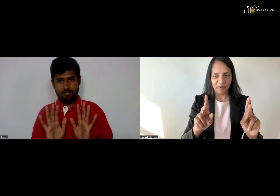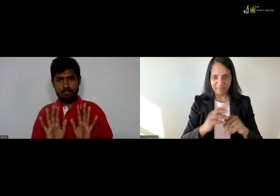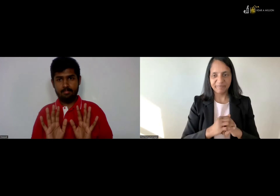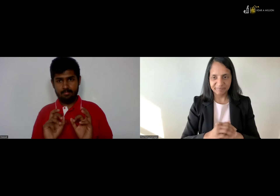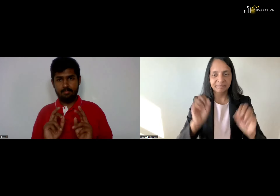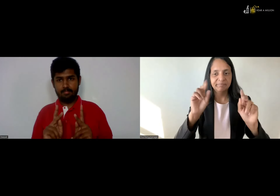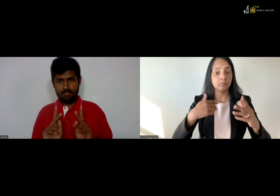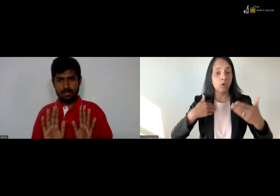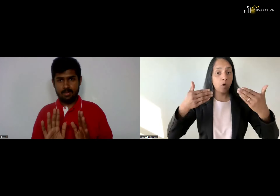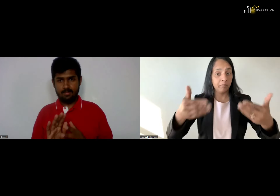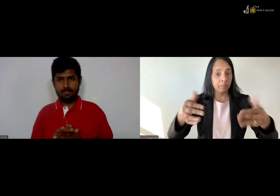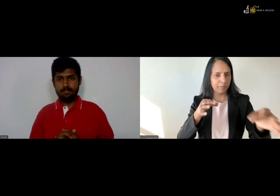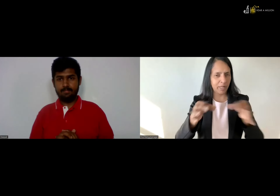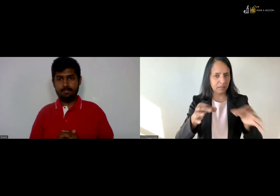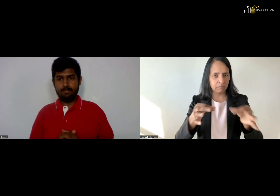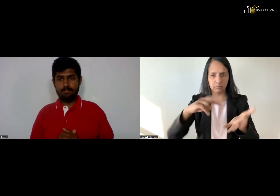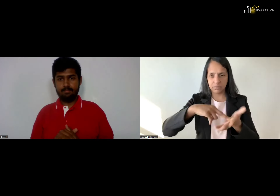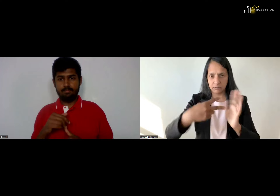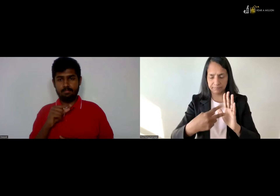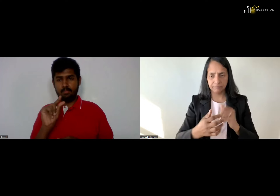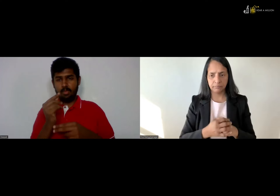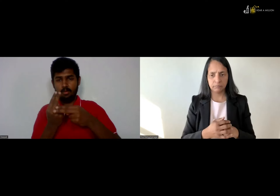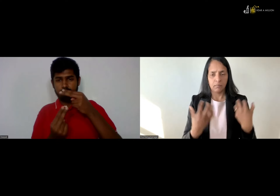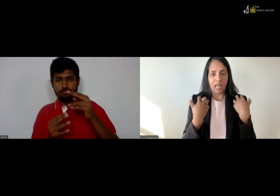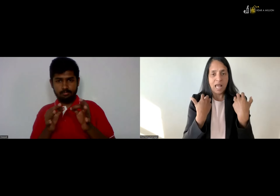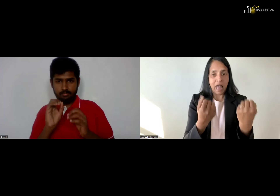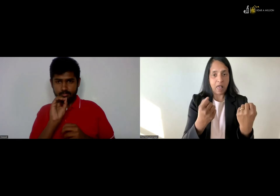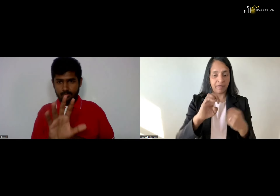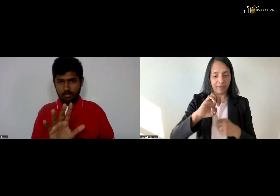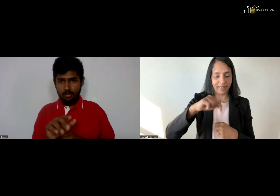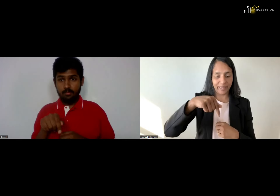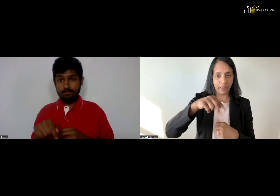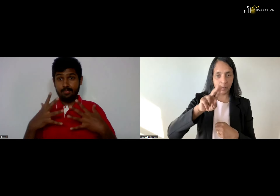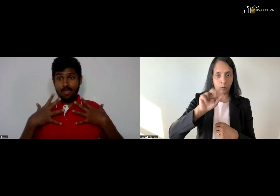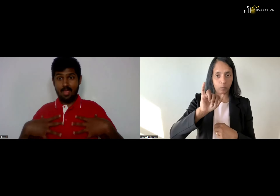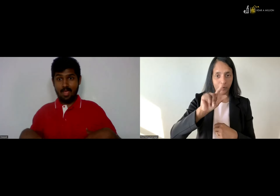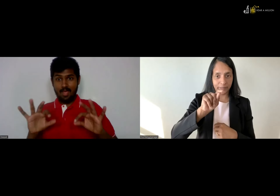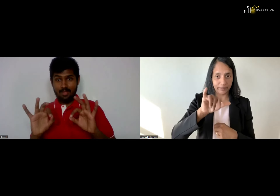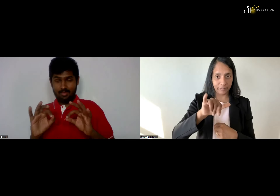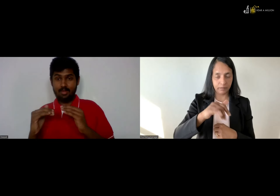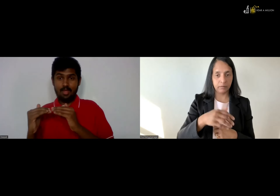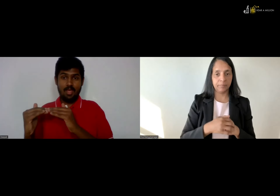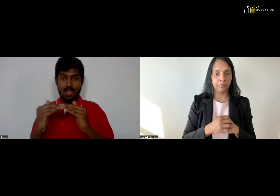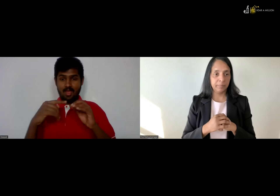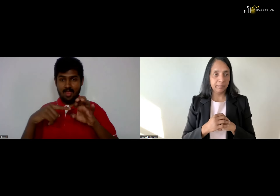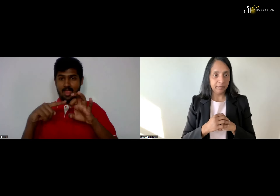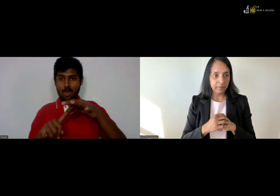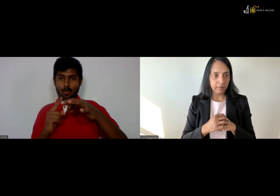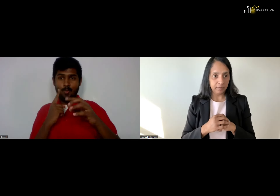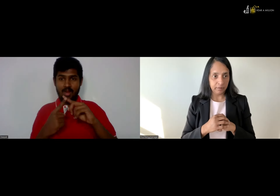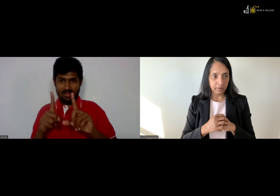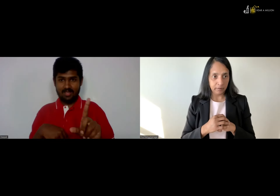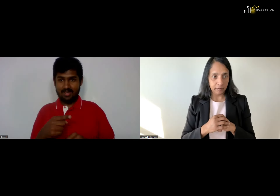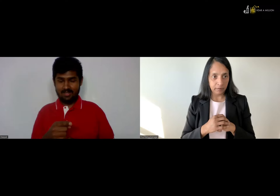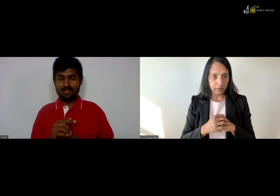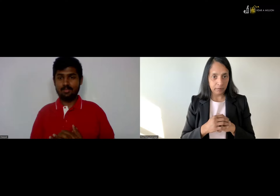Or you are not feeling healthy while working? I'll just explain it in detail. So healthy health